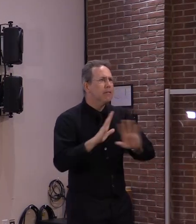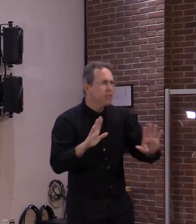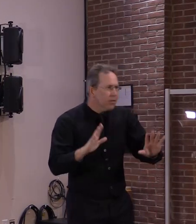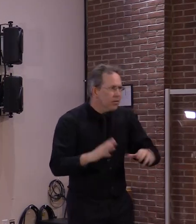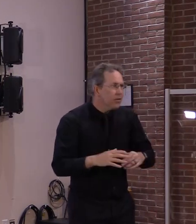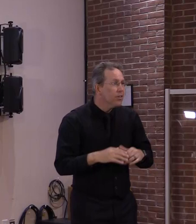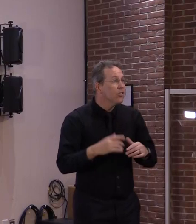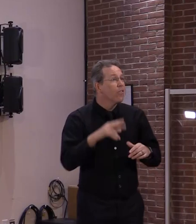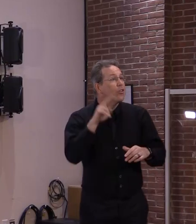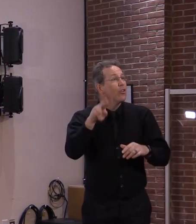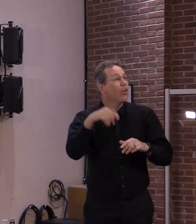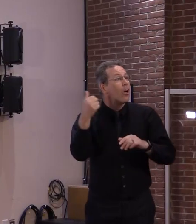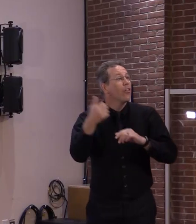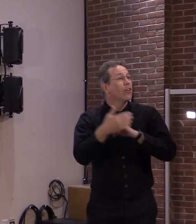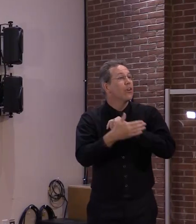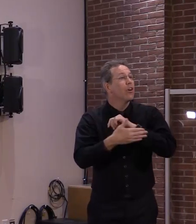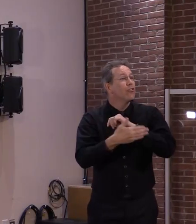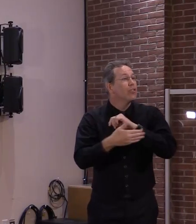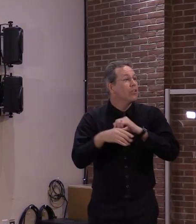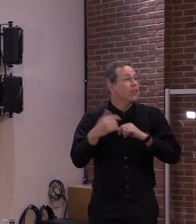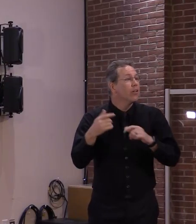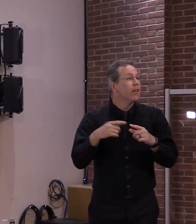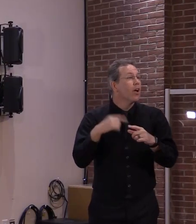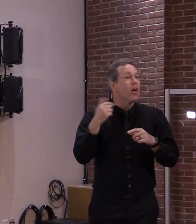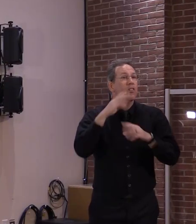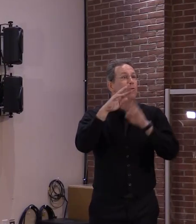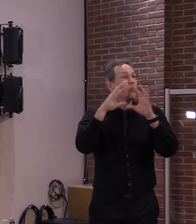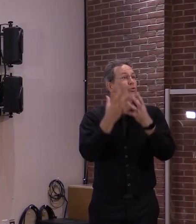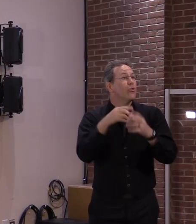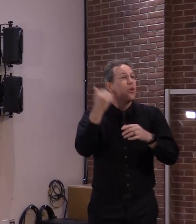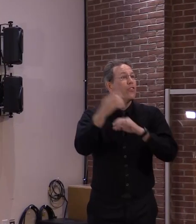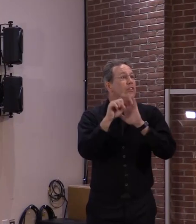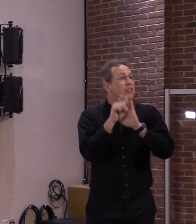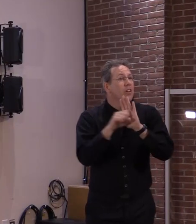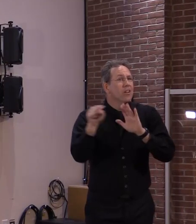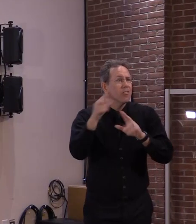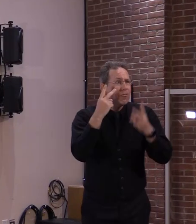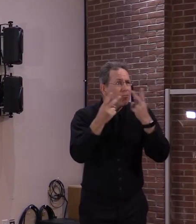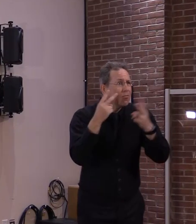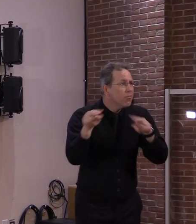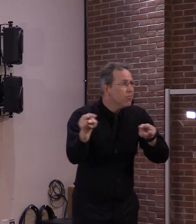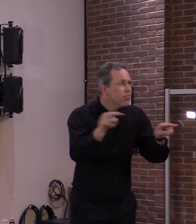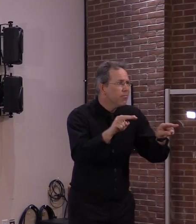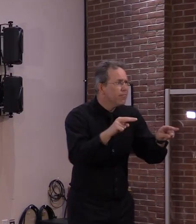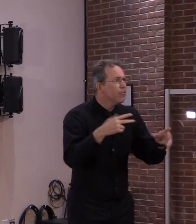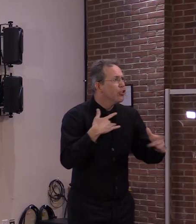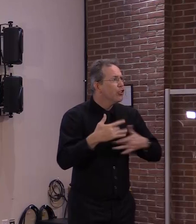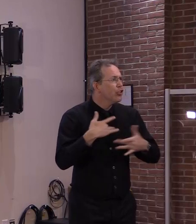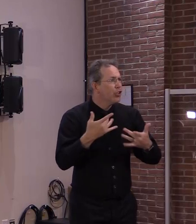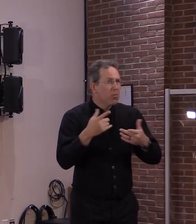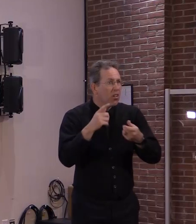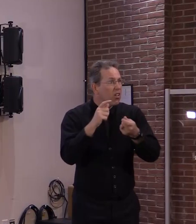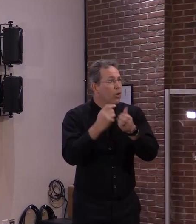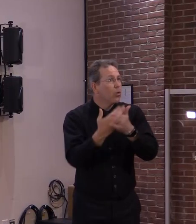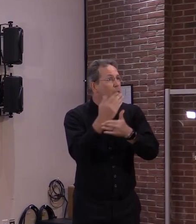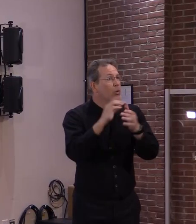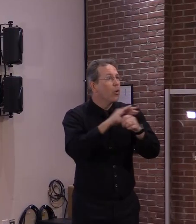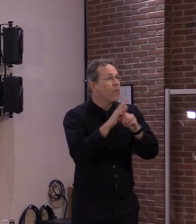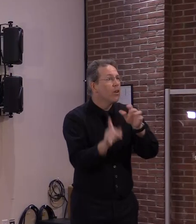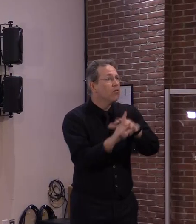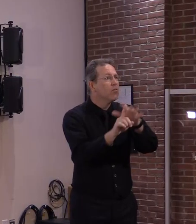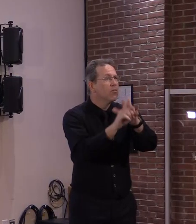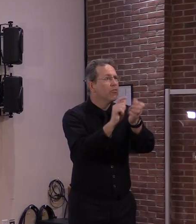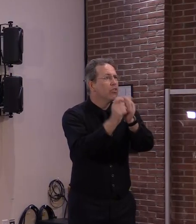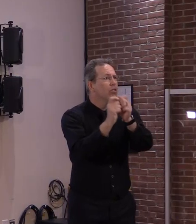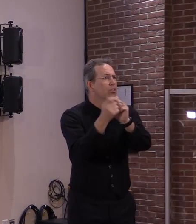of the world, you know, certainly you worry about new variants coming about for those parts of the world that are unprotected from the